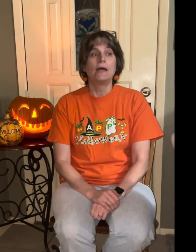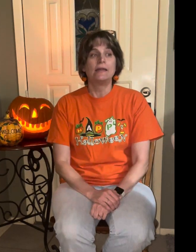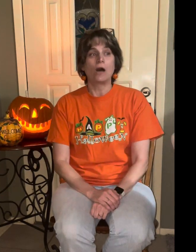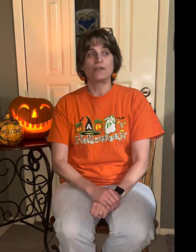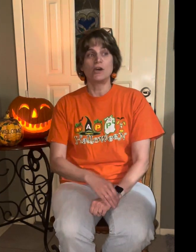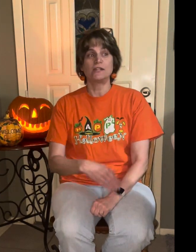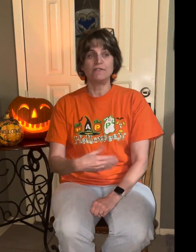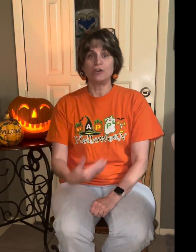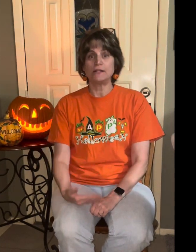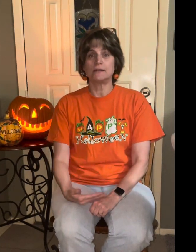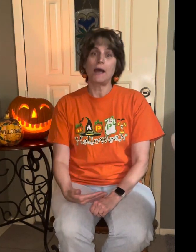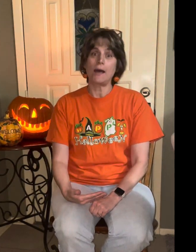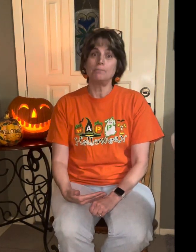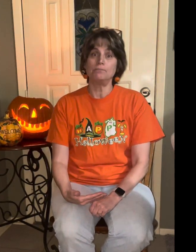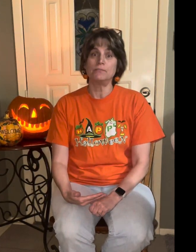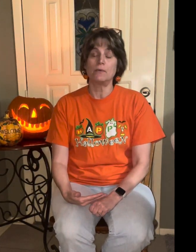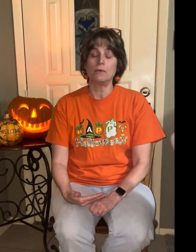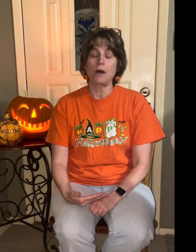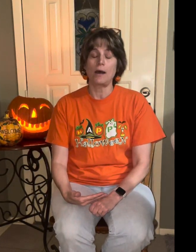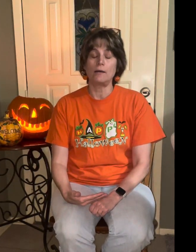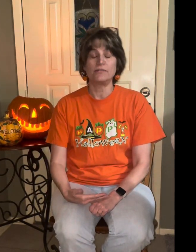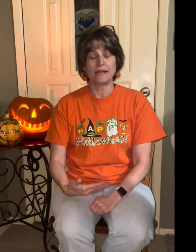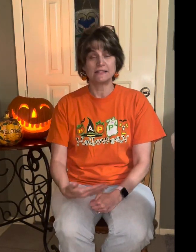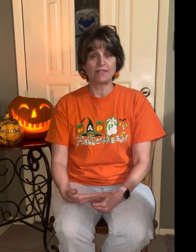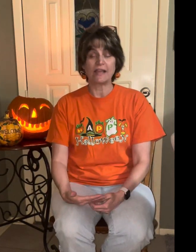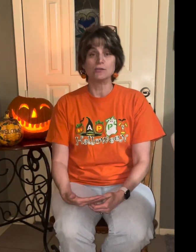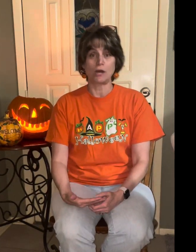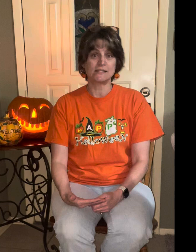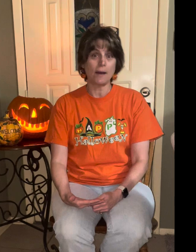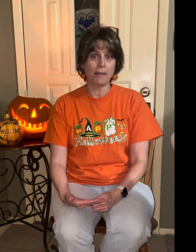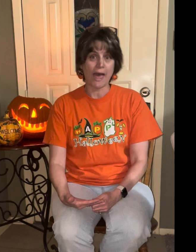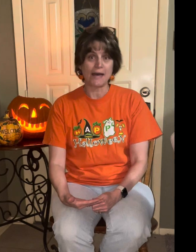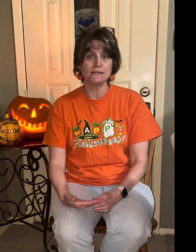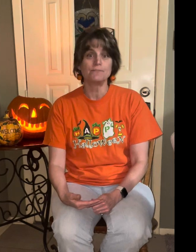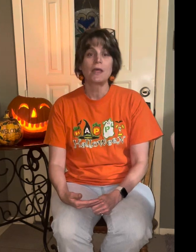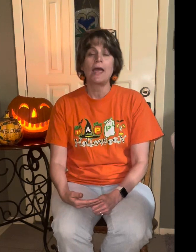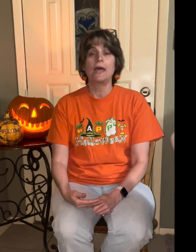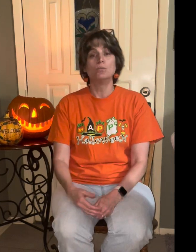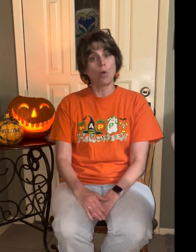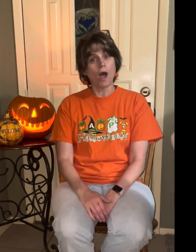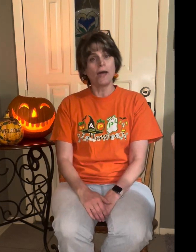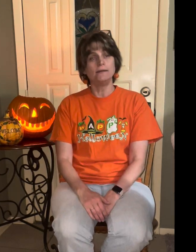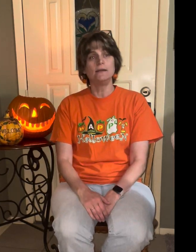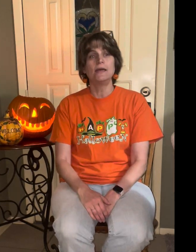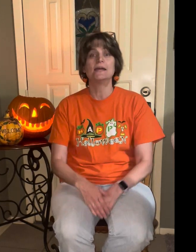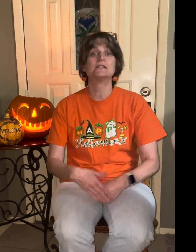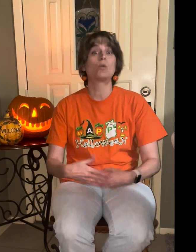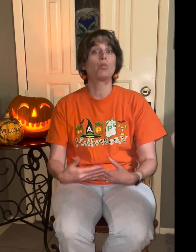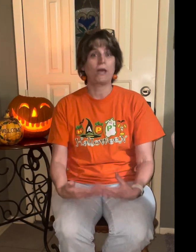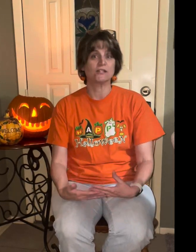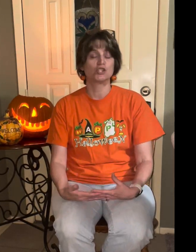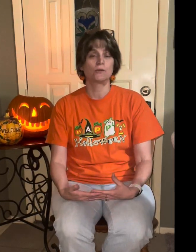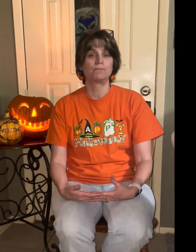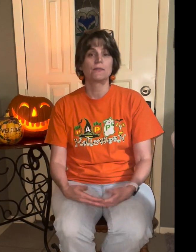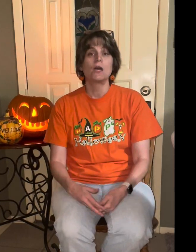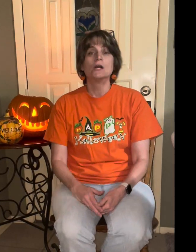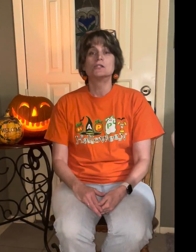Now there are different things that they can dress up as, and one is a witch.